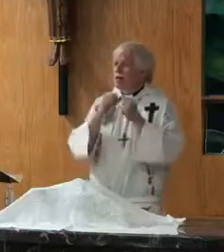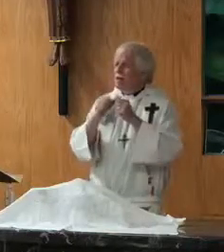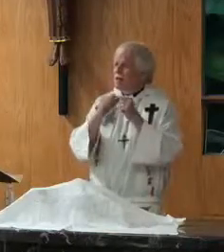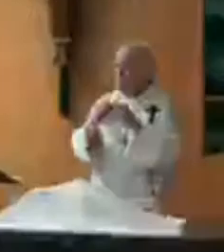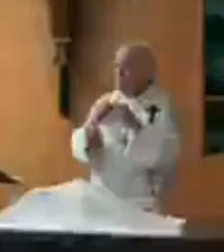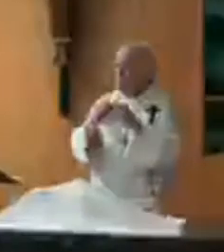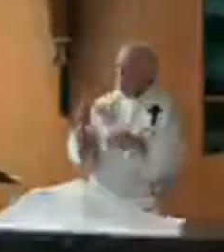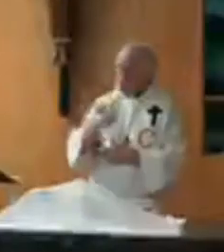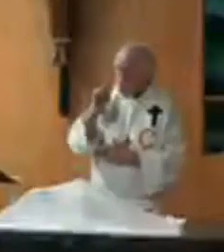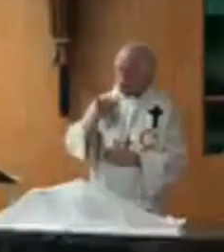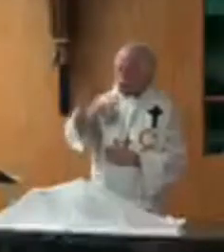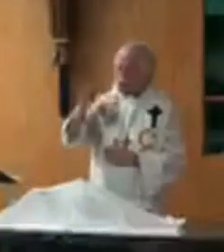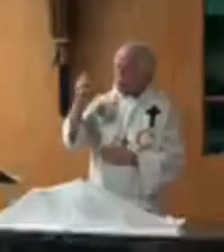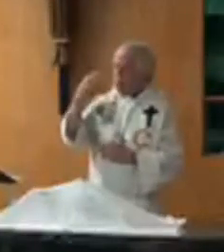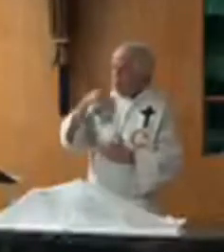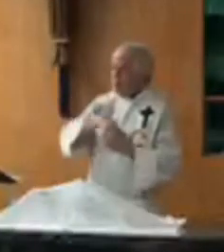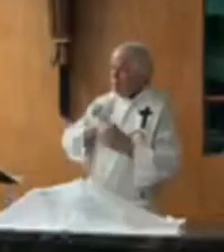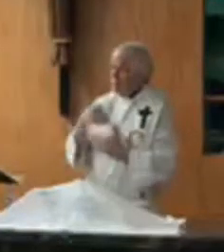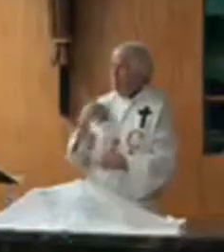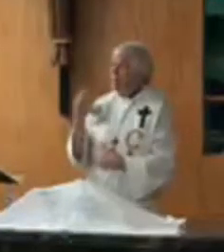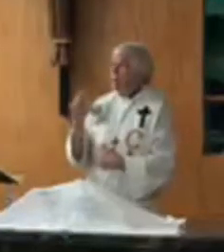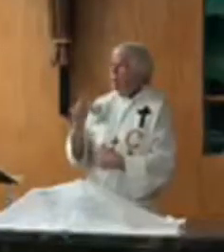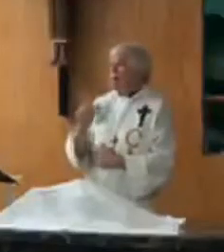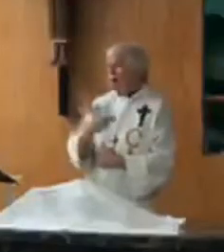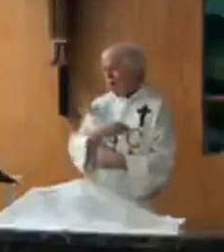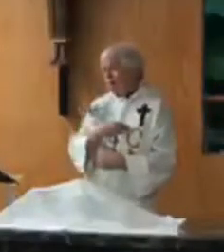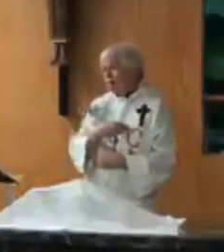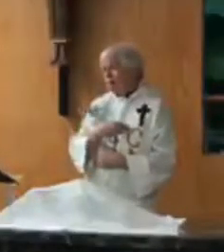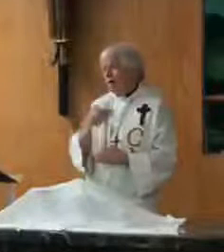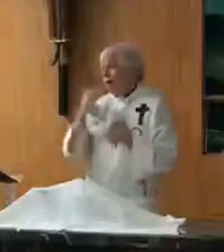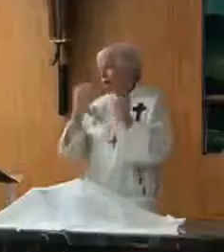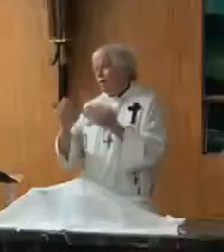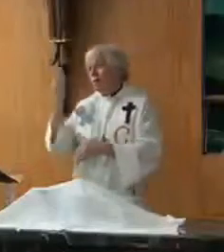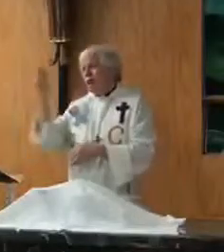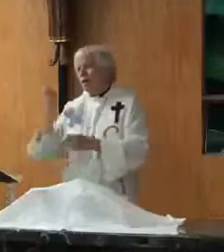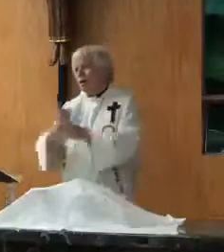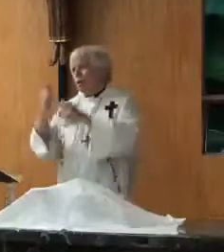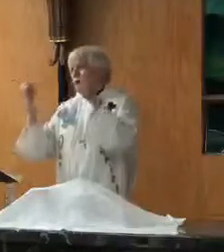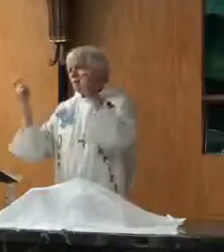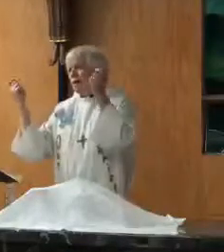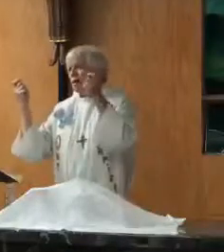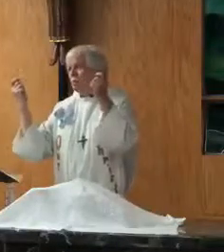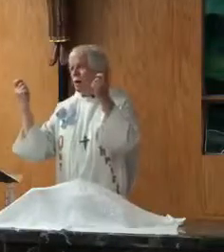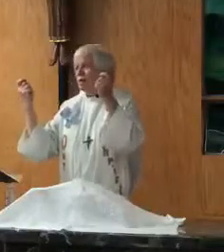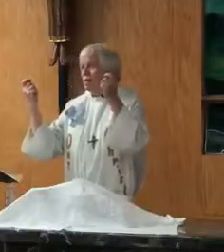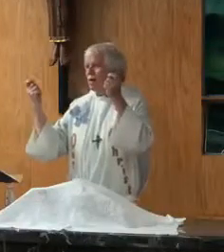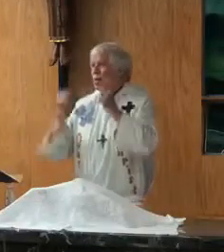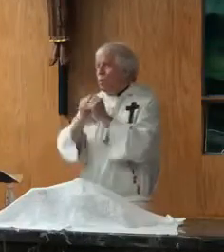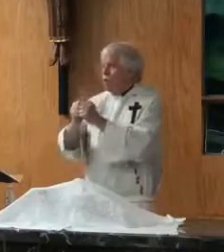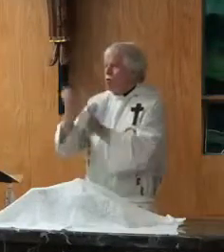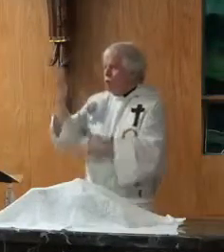heart continues eternal in us. And we thank you and